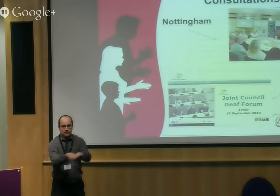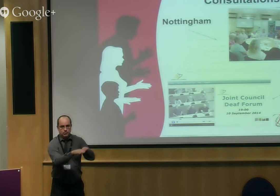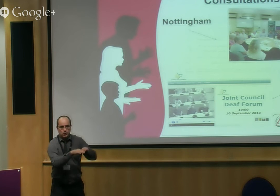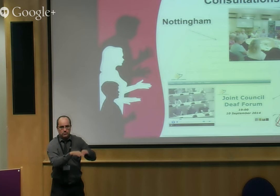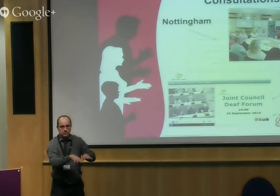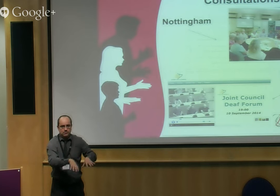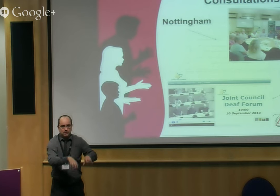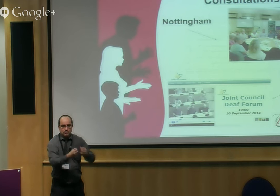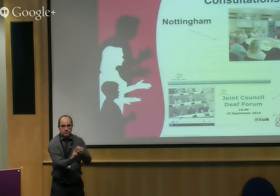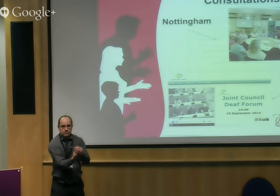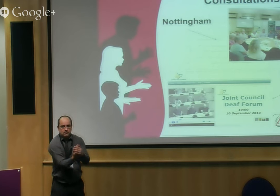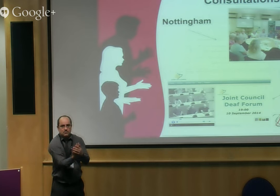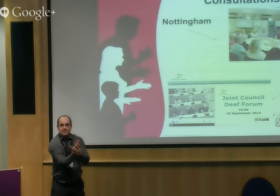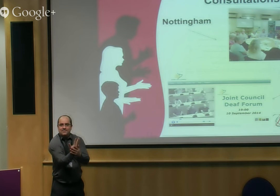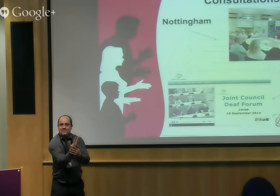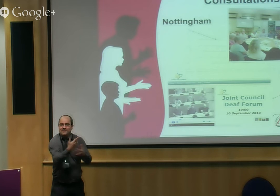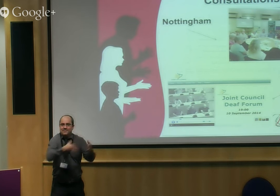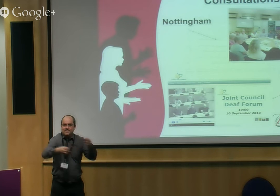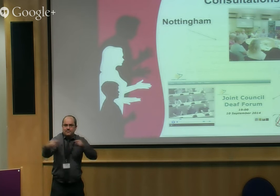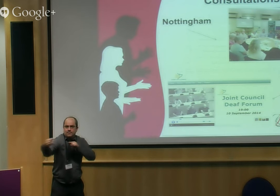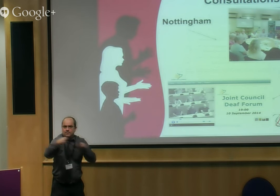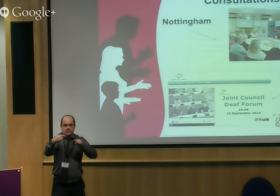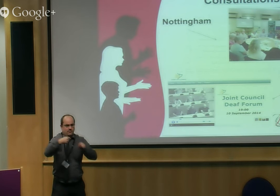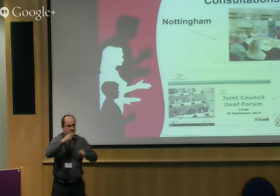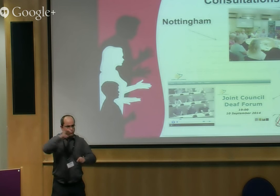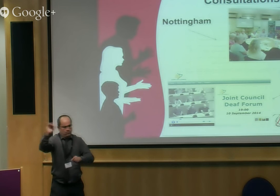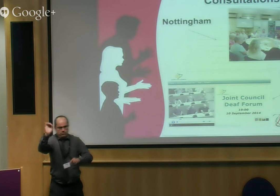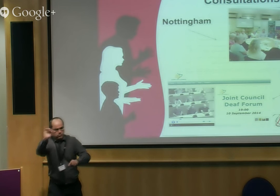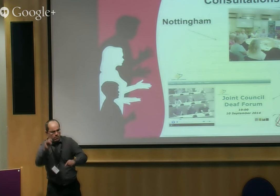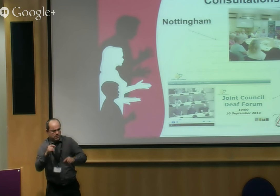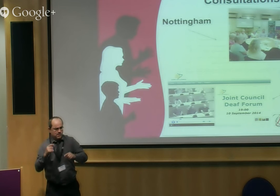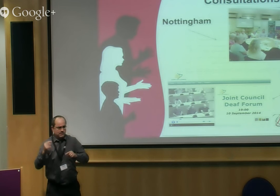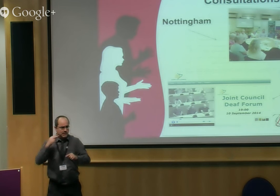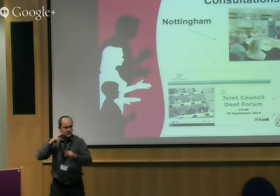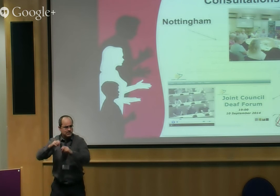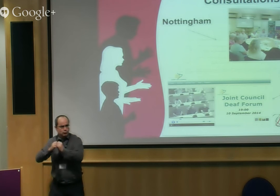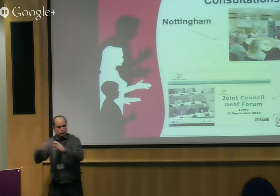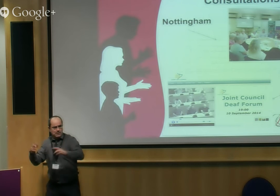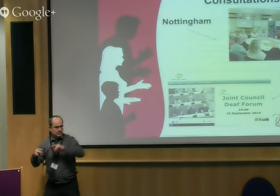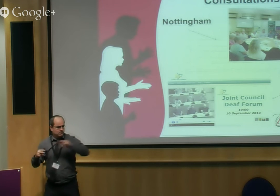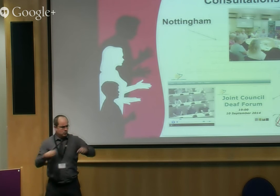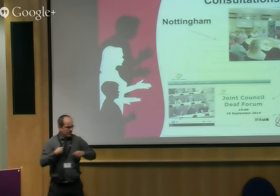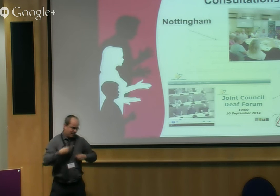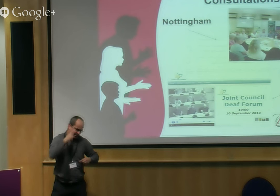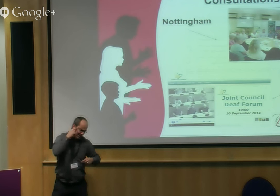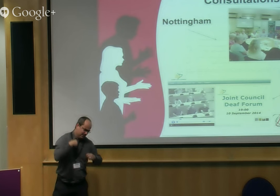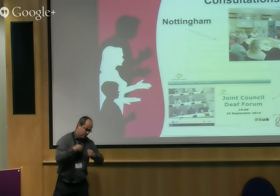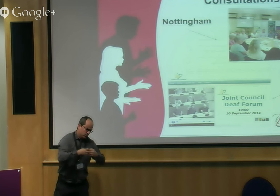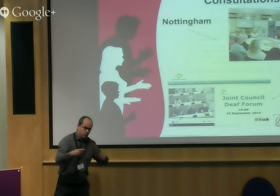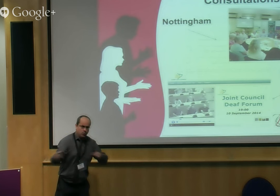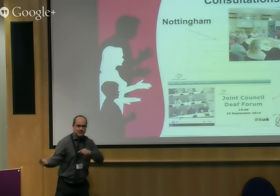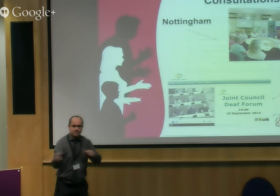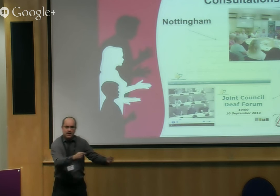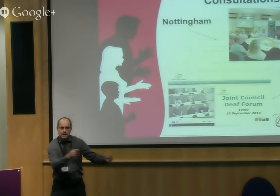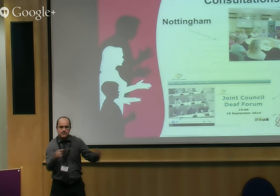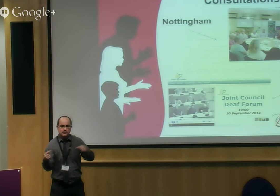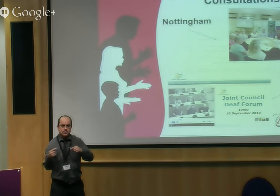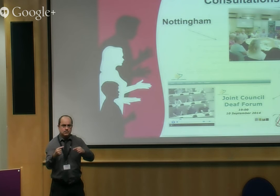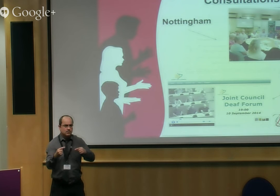sit in a council chamber and to feel that we were being spoken to with a very equal representation in the chamber. And deaf people were